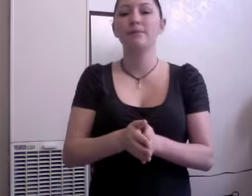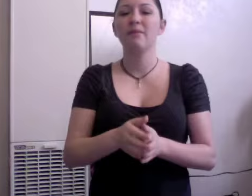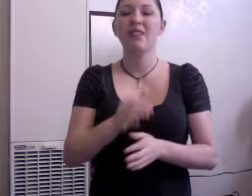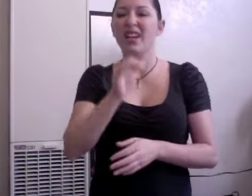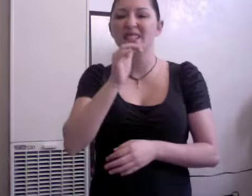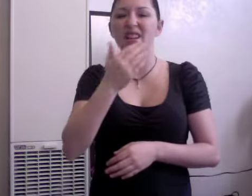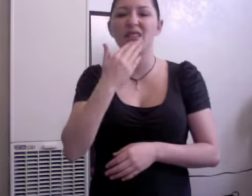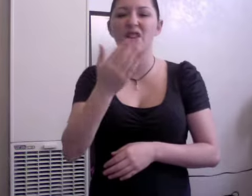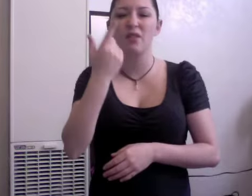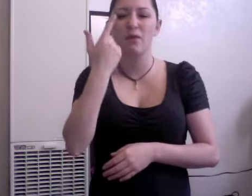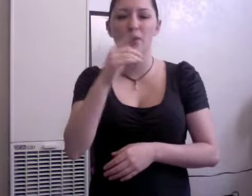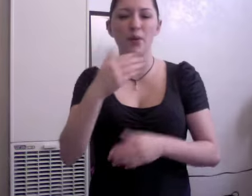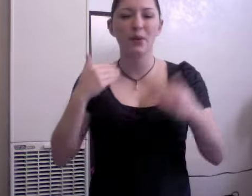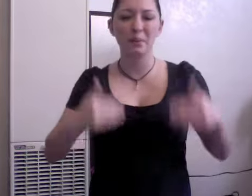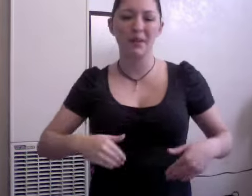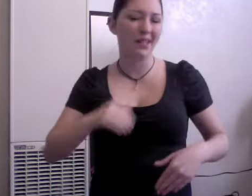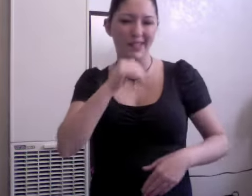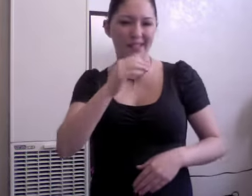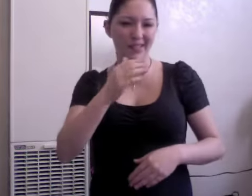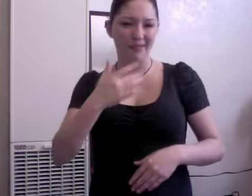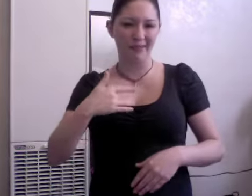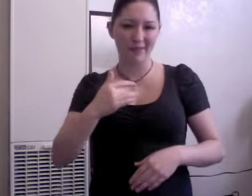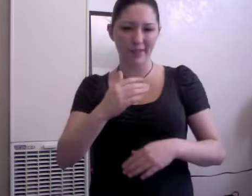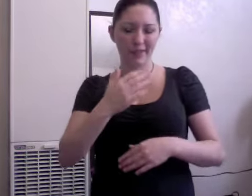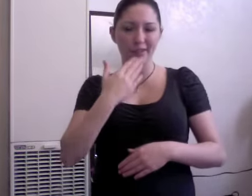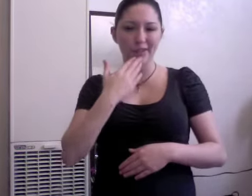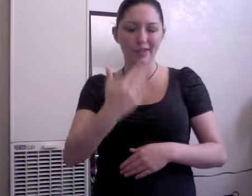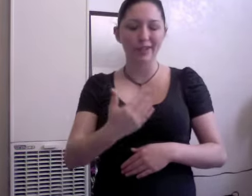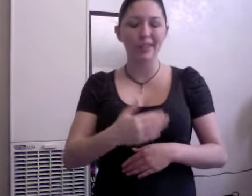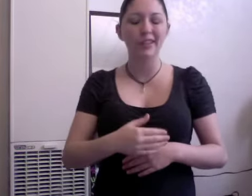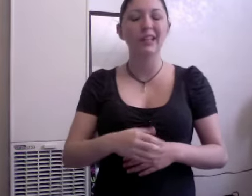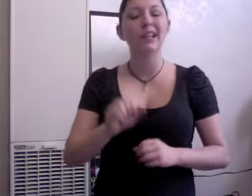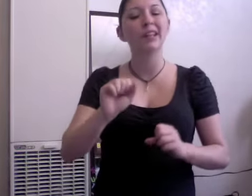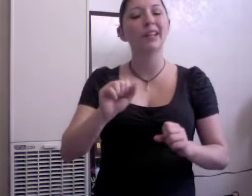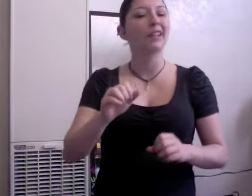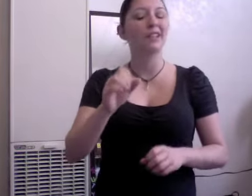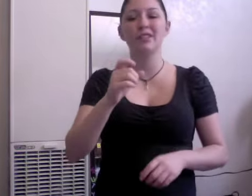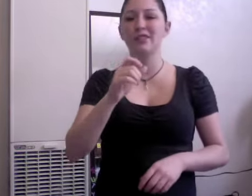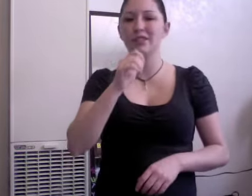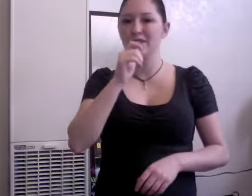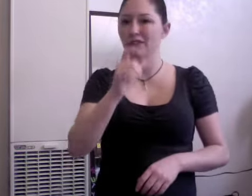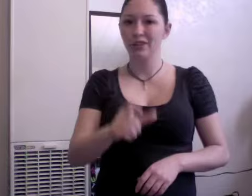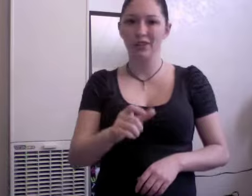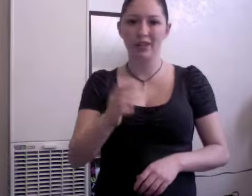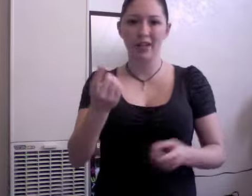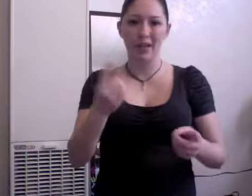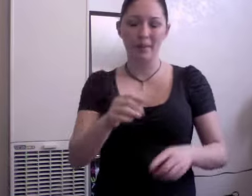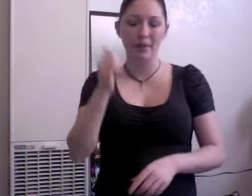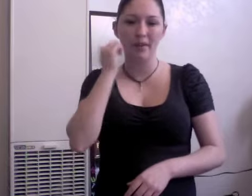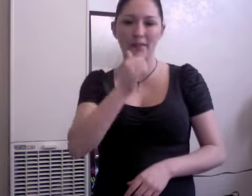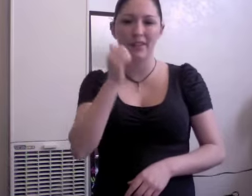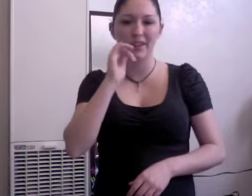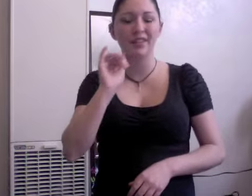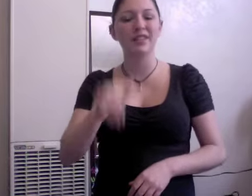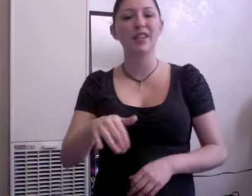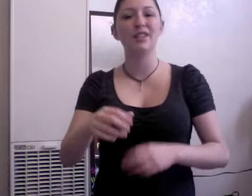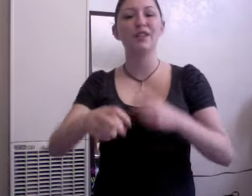It's not something that should be happening on a normal, everyday basis, right? It can become problematic. And so the purpose of that sphincter is really to keep things from